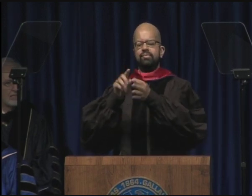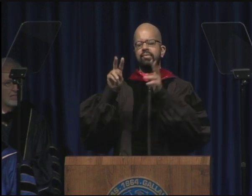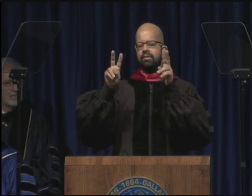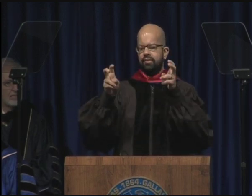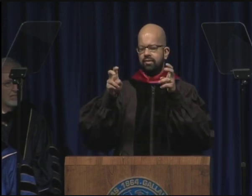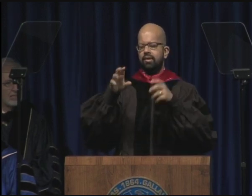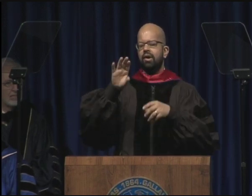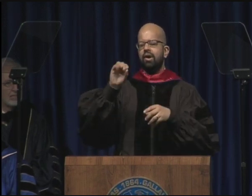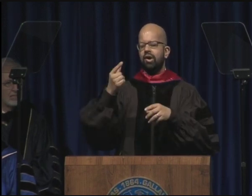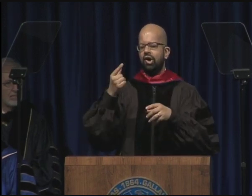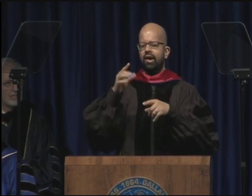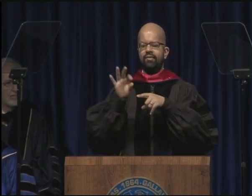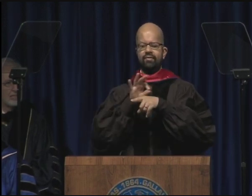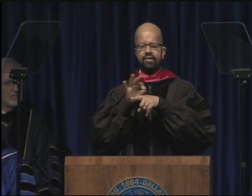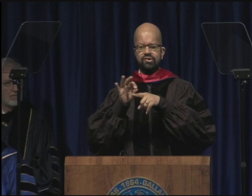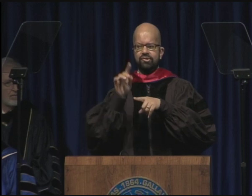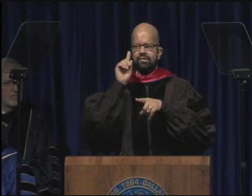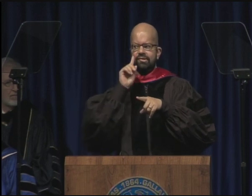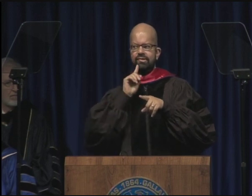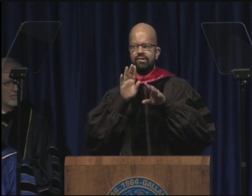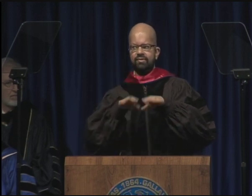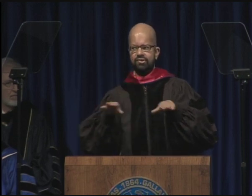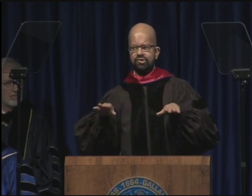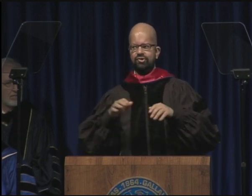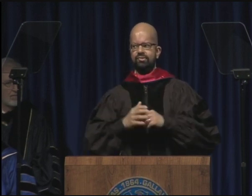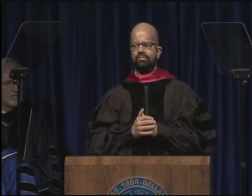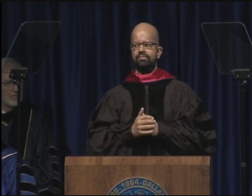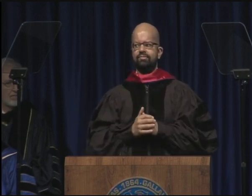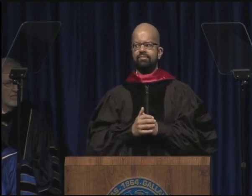he has published research on cognitive functioning in deaf children.